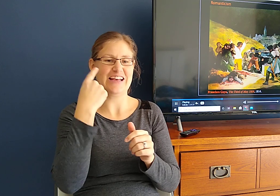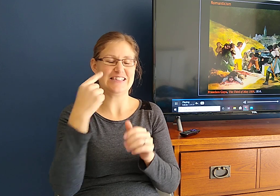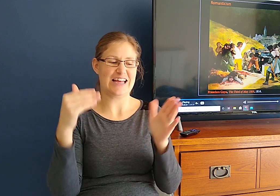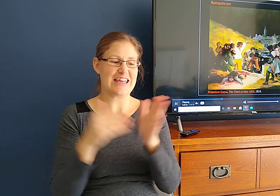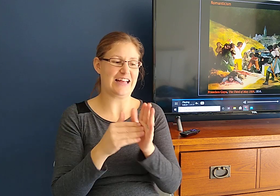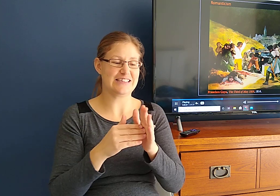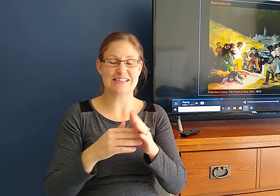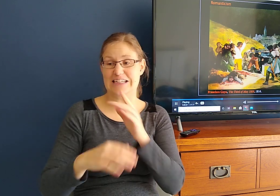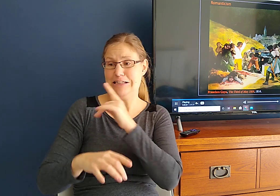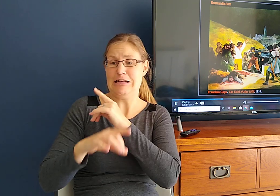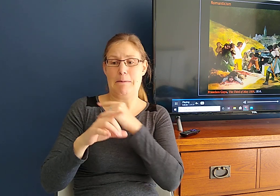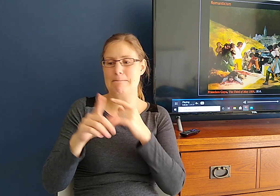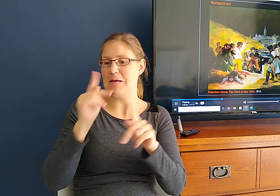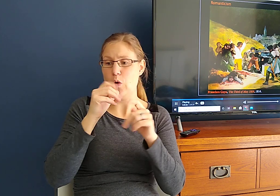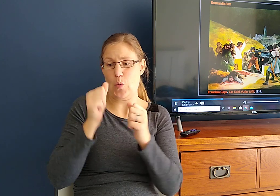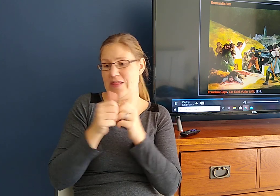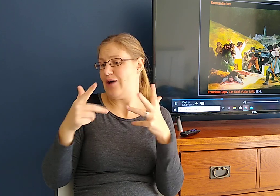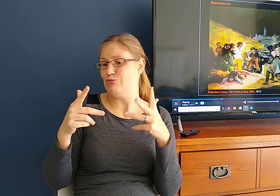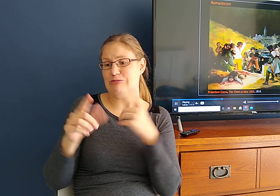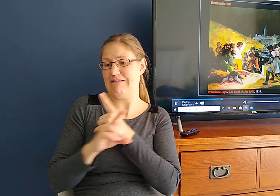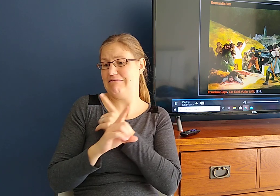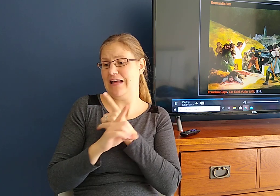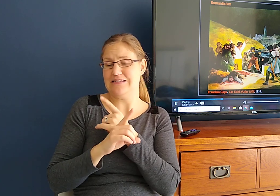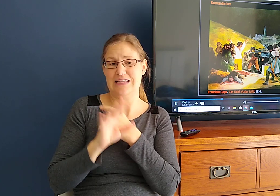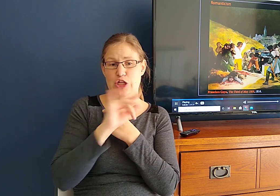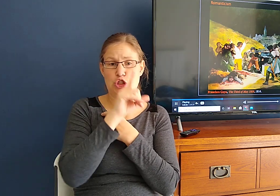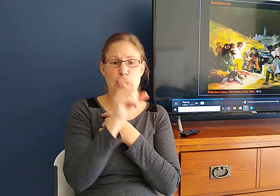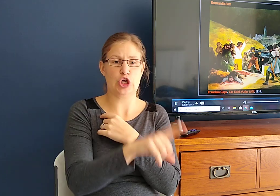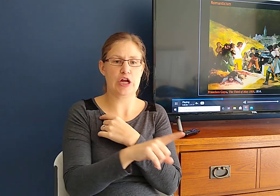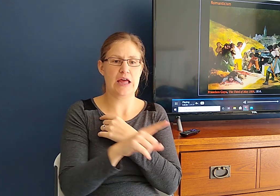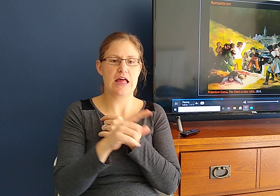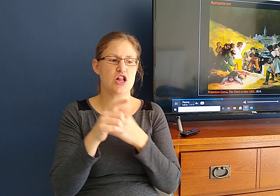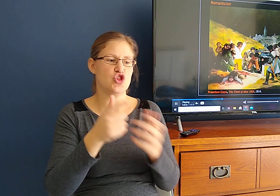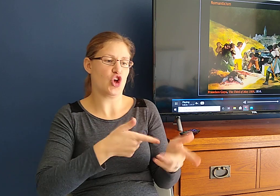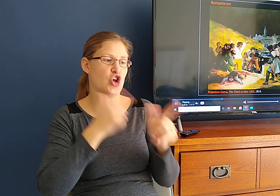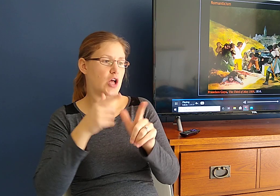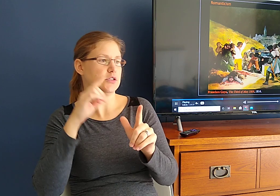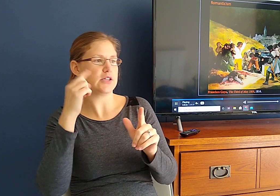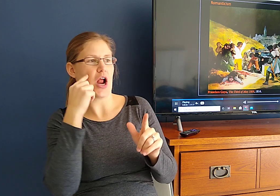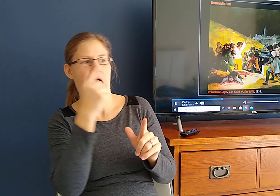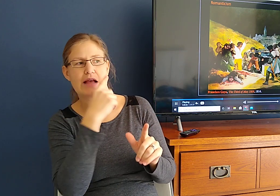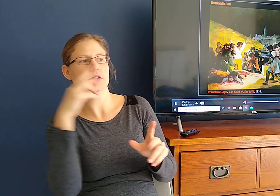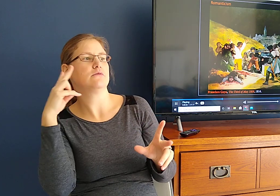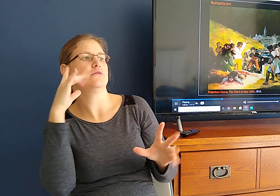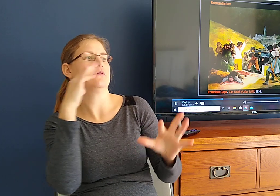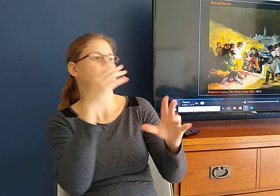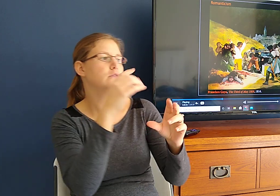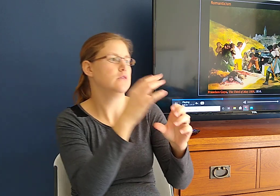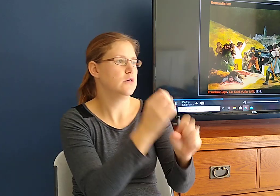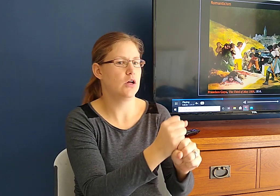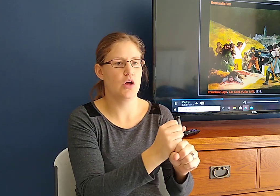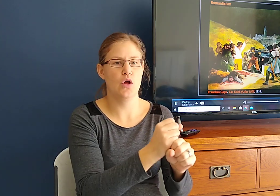target. And the rifles guide our eyes to the point where this man is standing